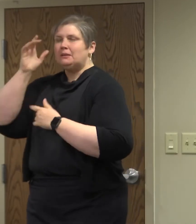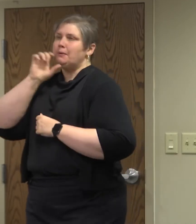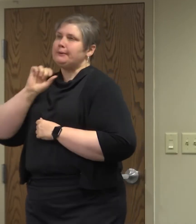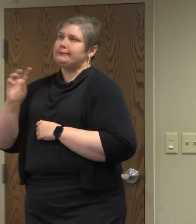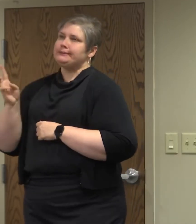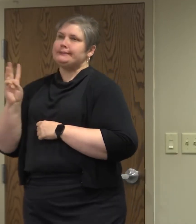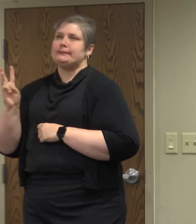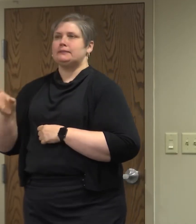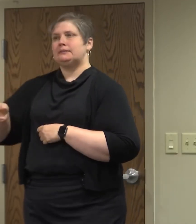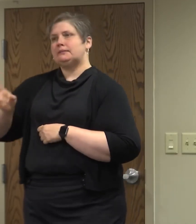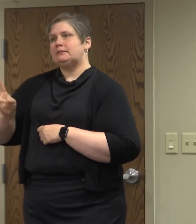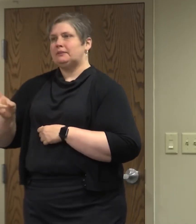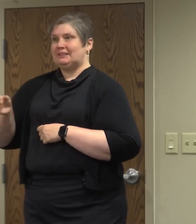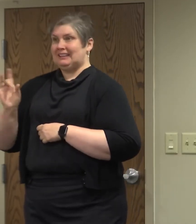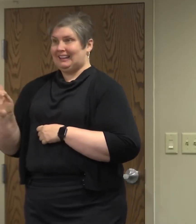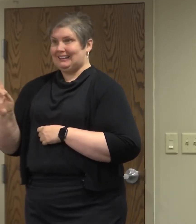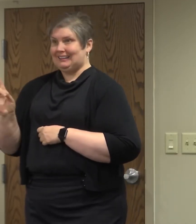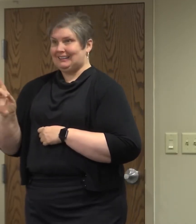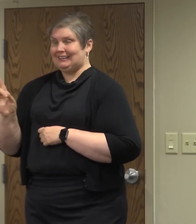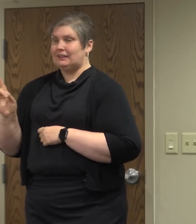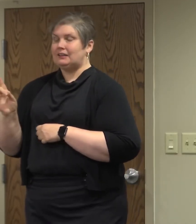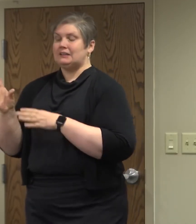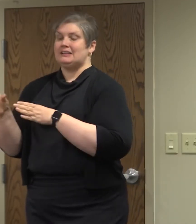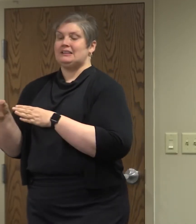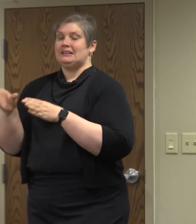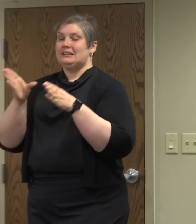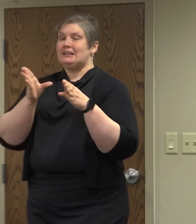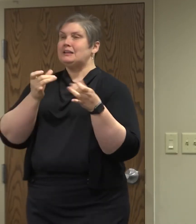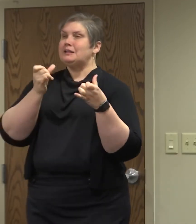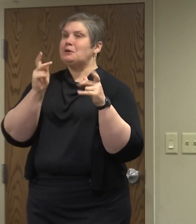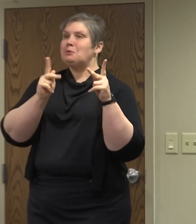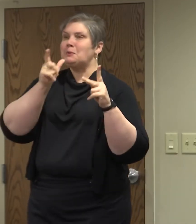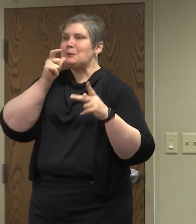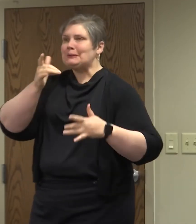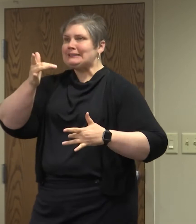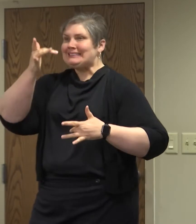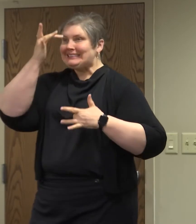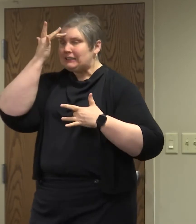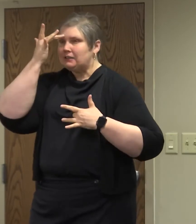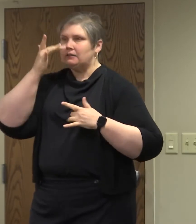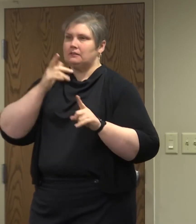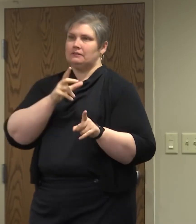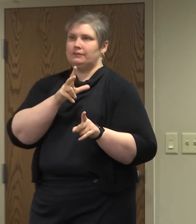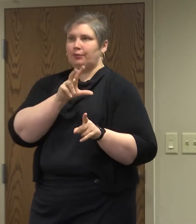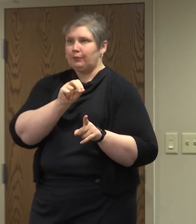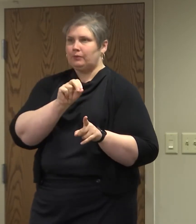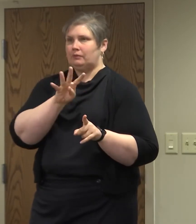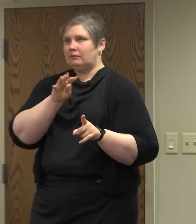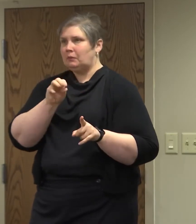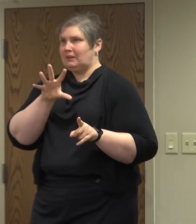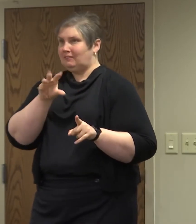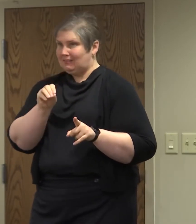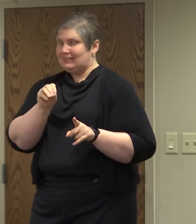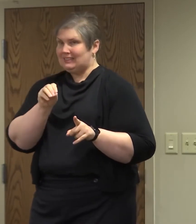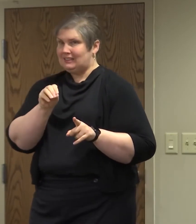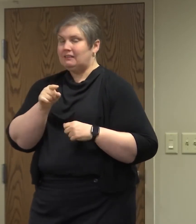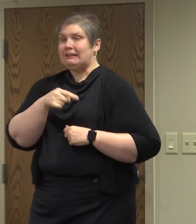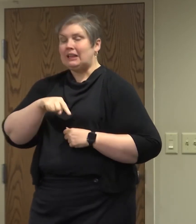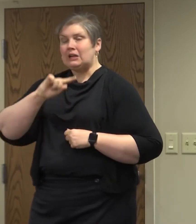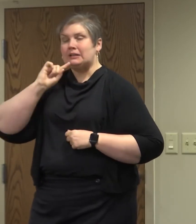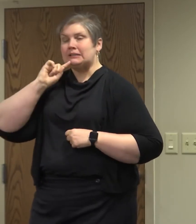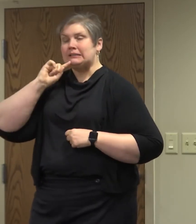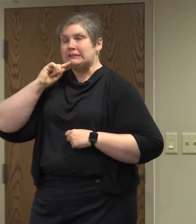talking about people who are between 30 and 50 who are getting the serious, severe COVID infection. And in the city right now, there